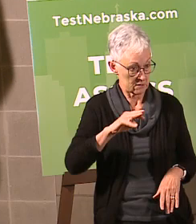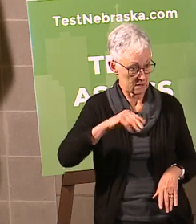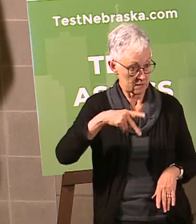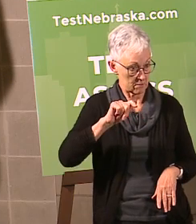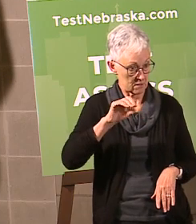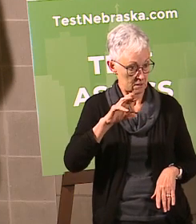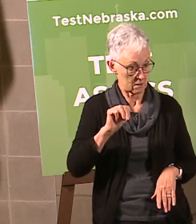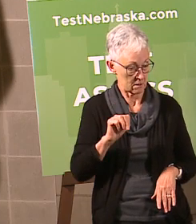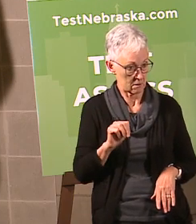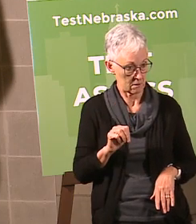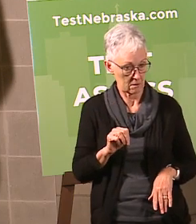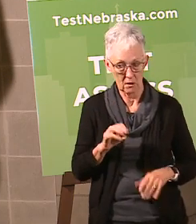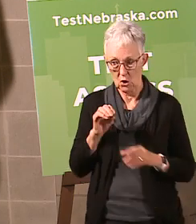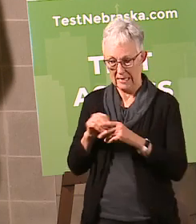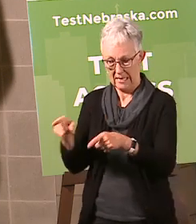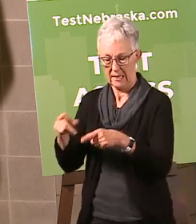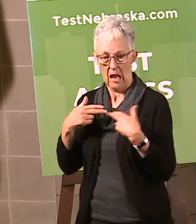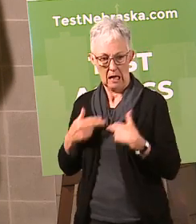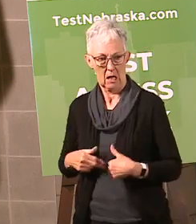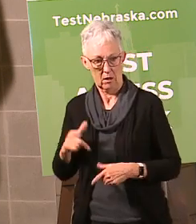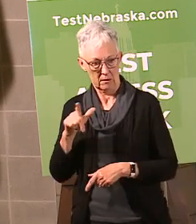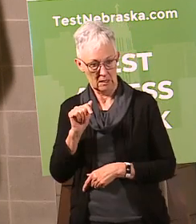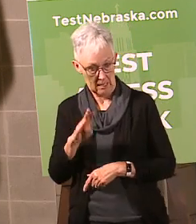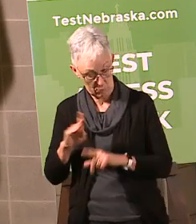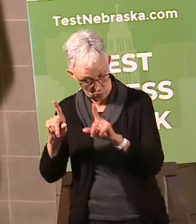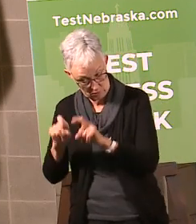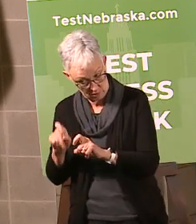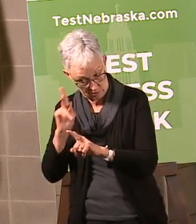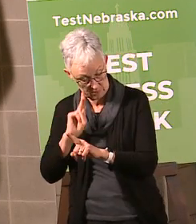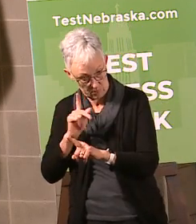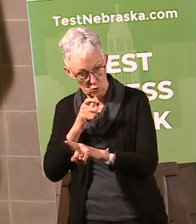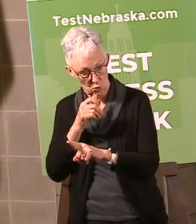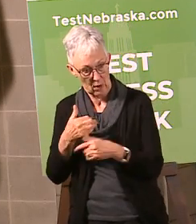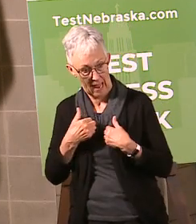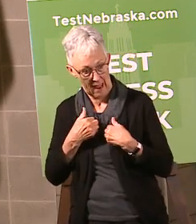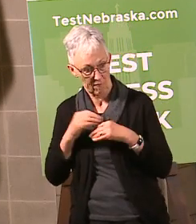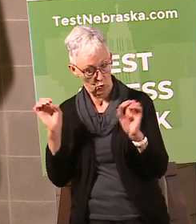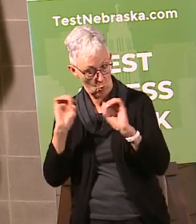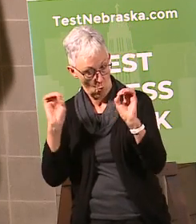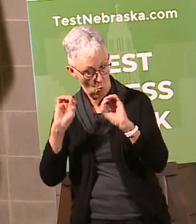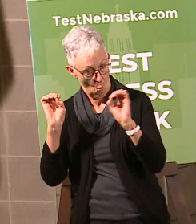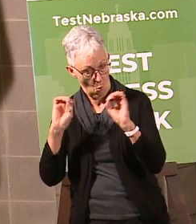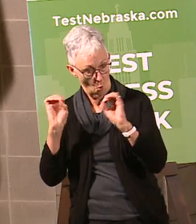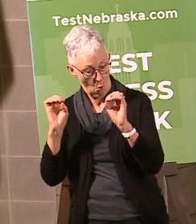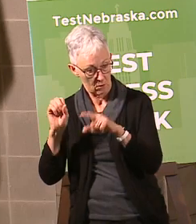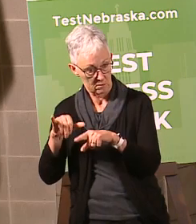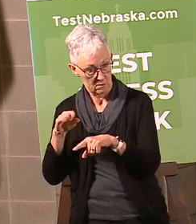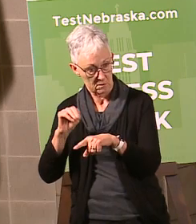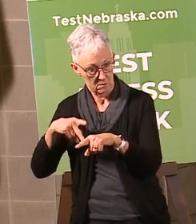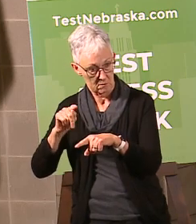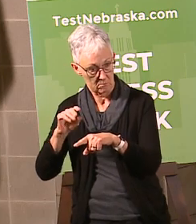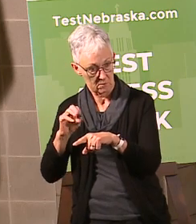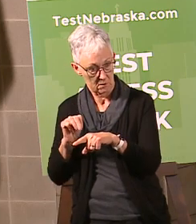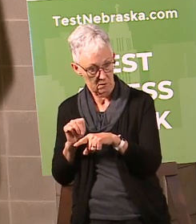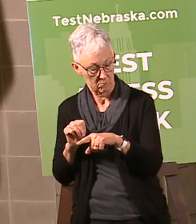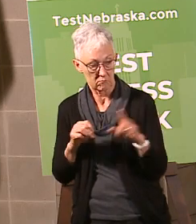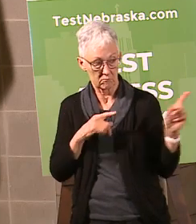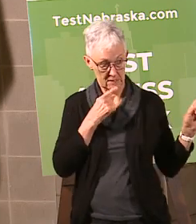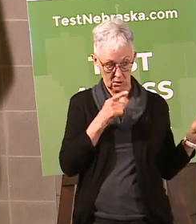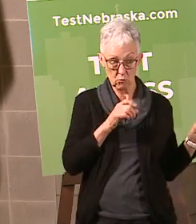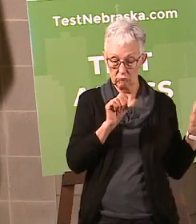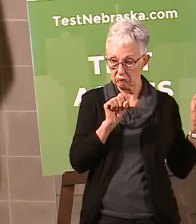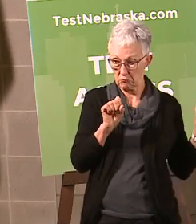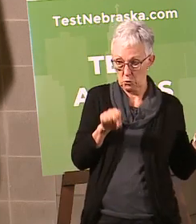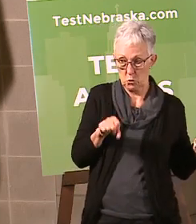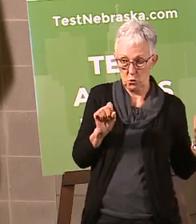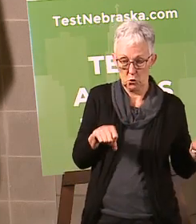Nebraska? In the health labs? So again, you could be testing asymptomatic people in the health labs. So for example, when we